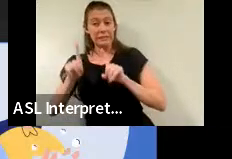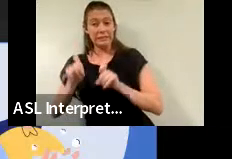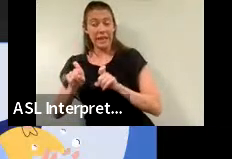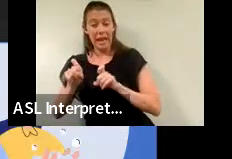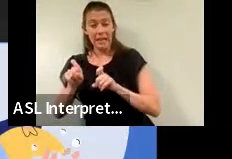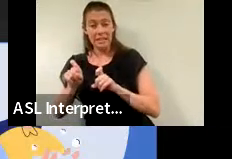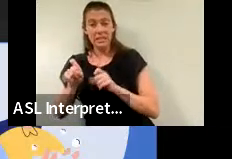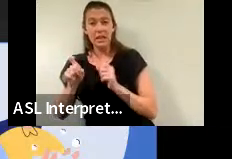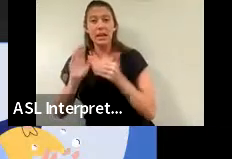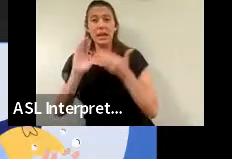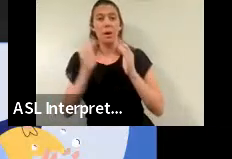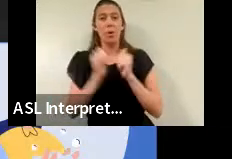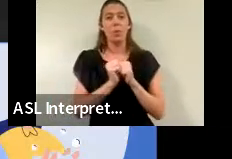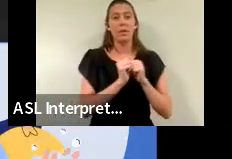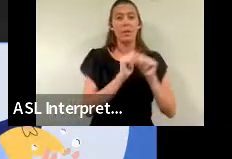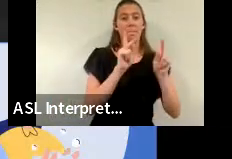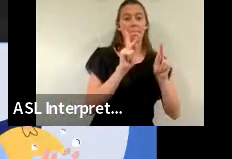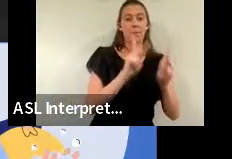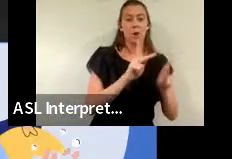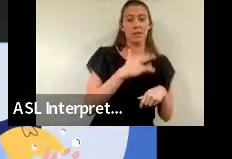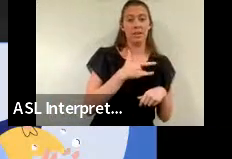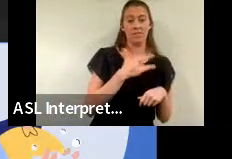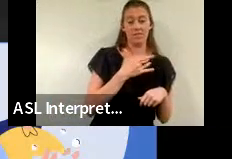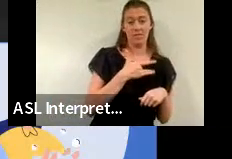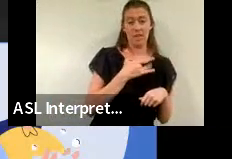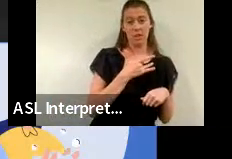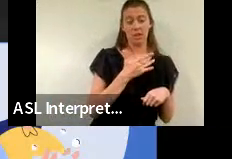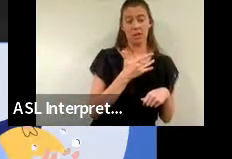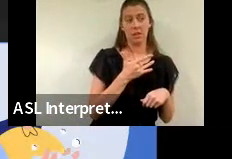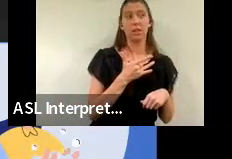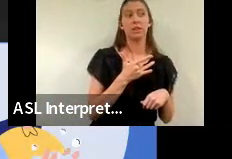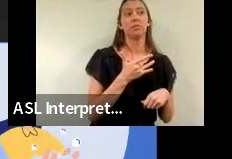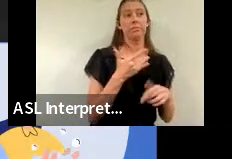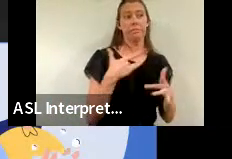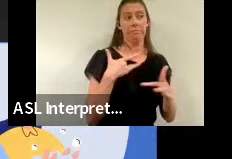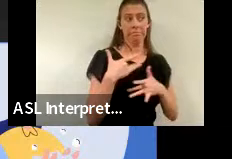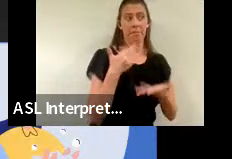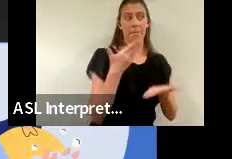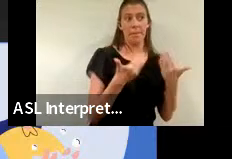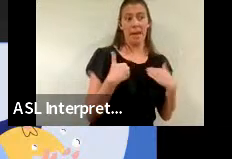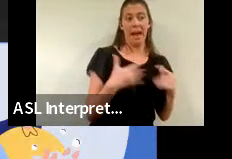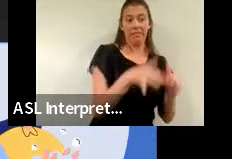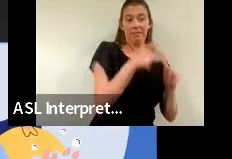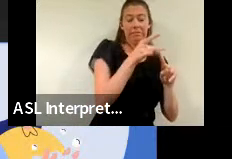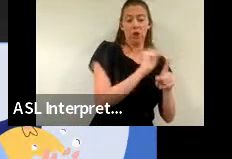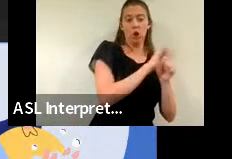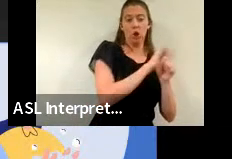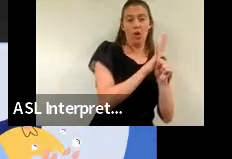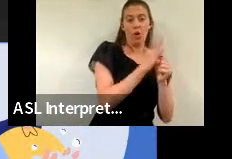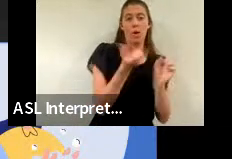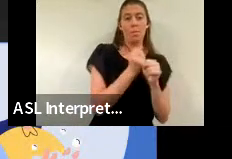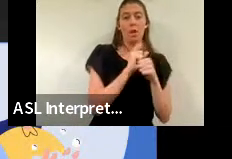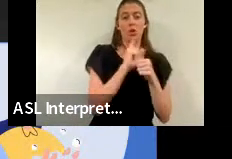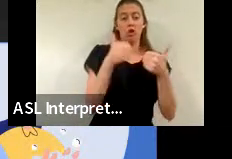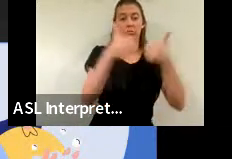a large enough space for that, we usually send at-home kits to be passed out to people.